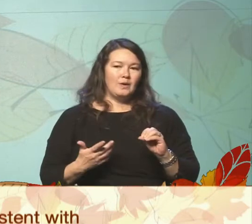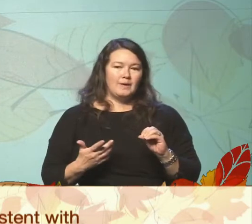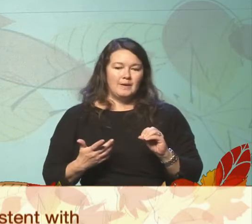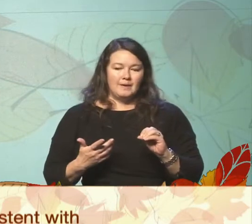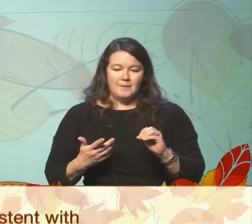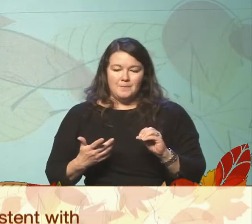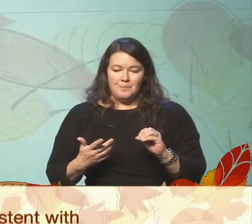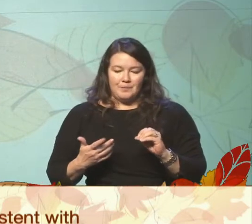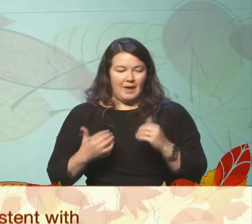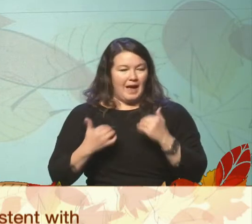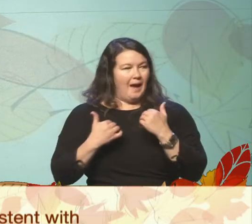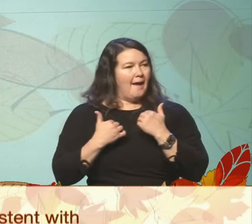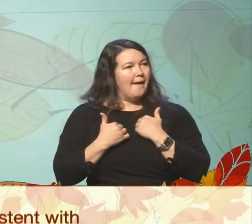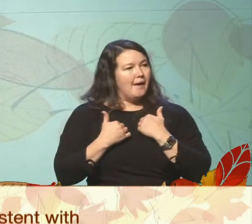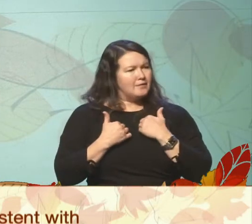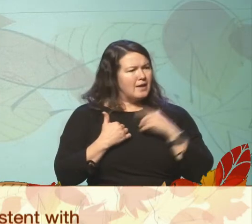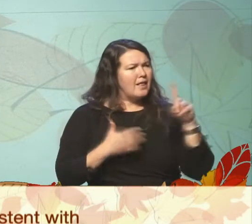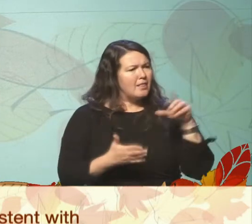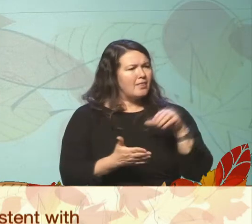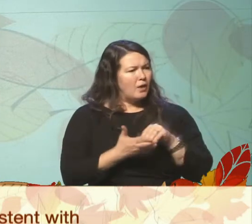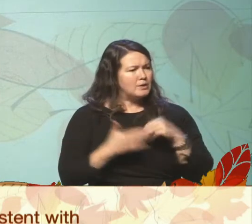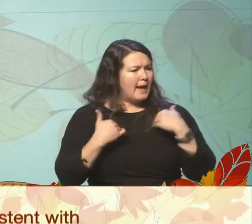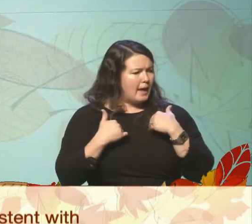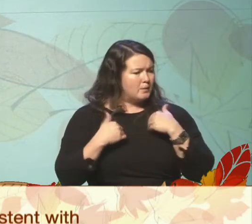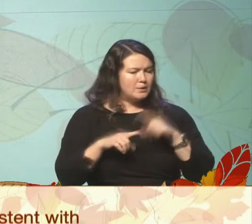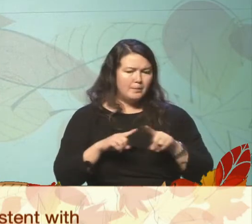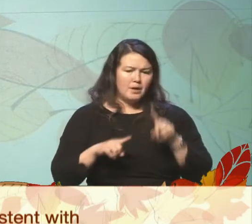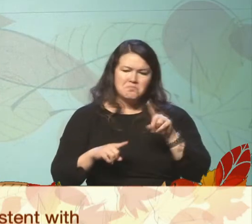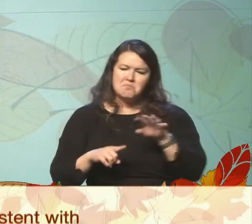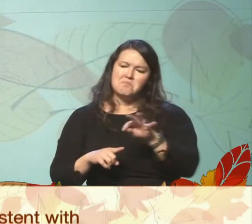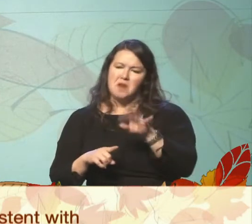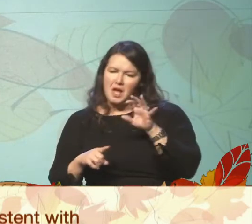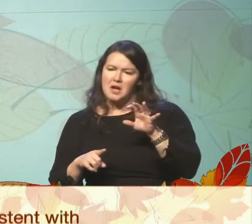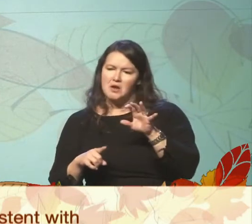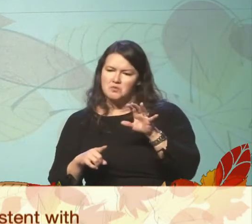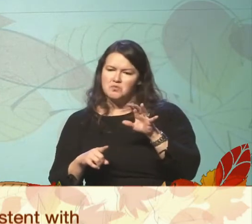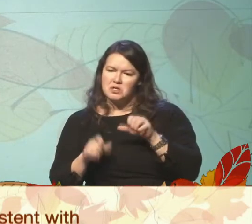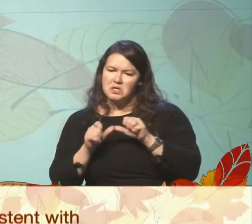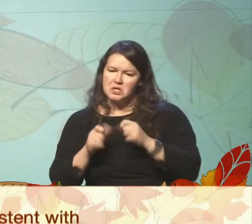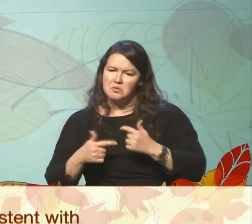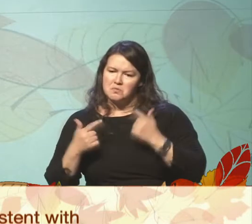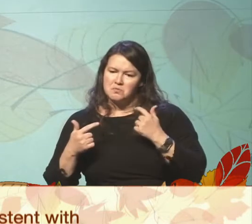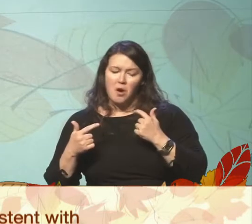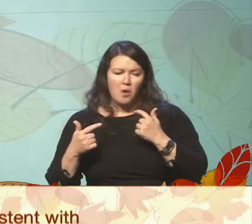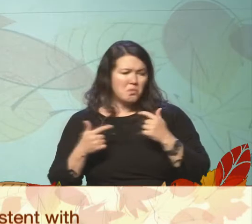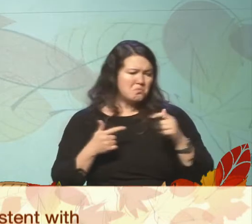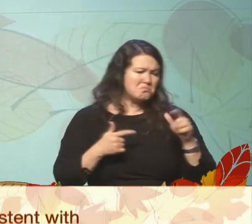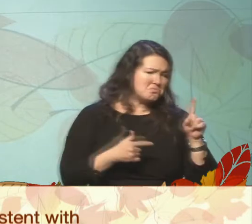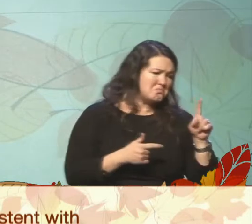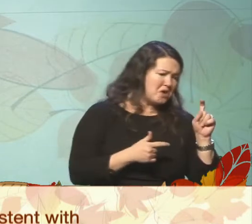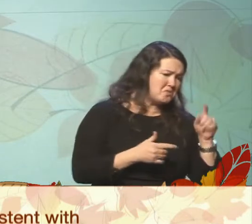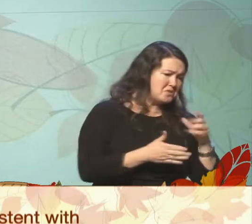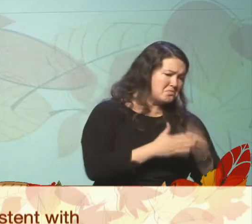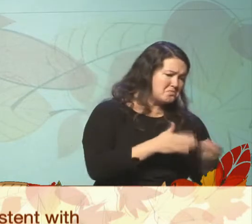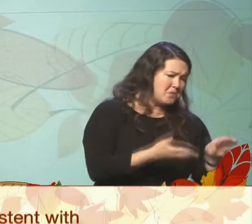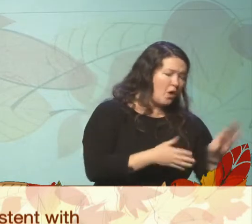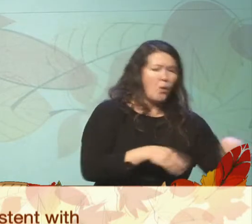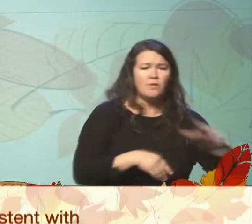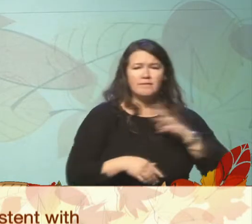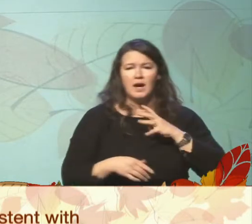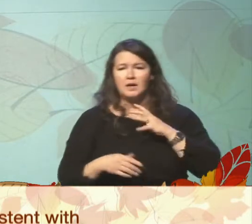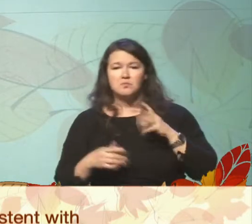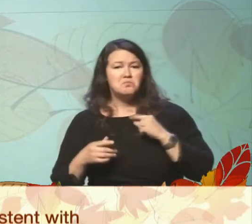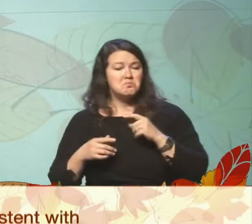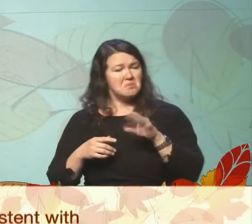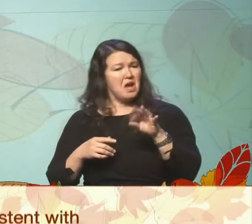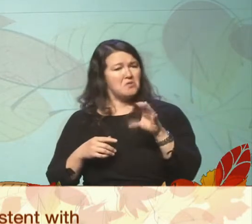1,000. If I bring back 900, that's not bad. That's only 10% loss, right? That's an acceptable loss. No, the shepherd is going to find paths for the